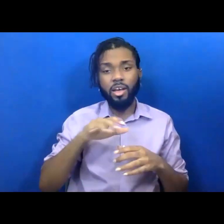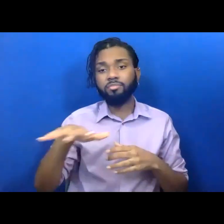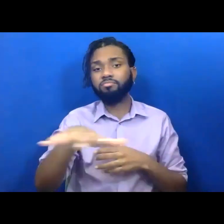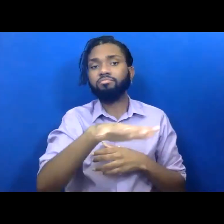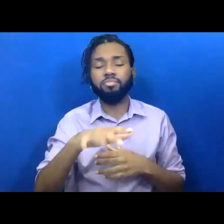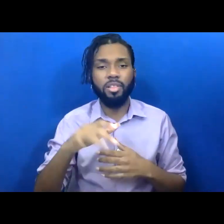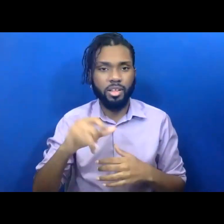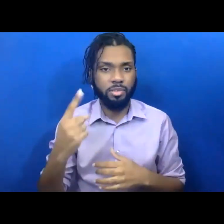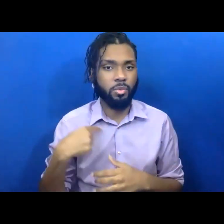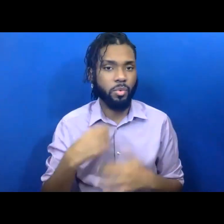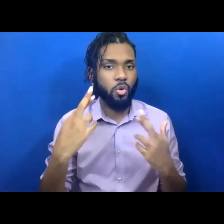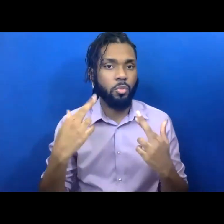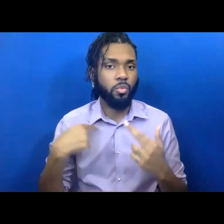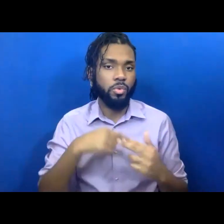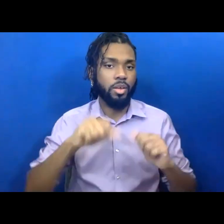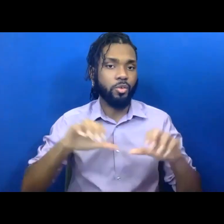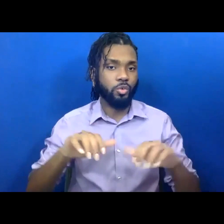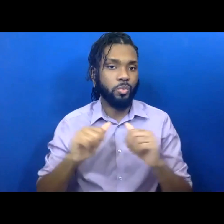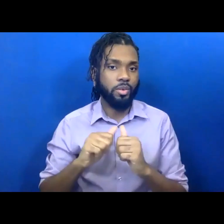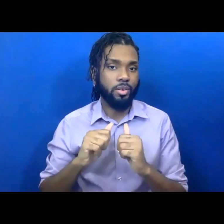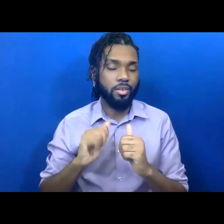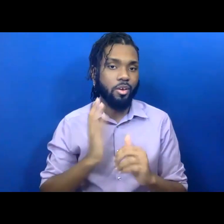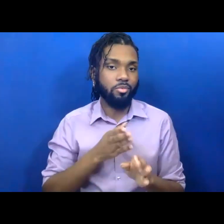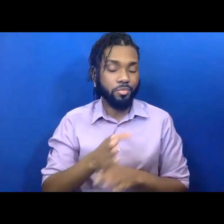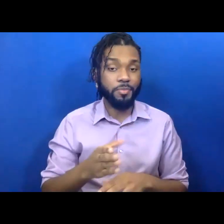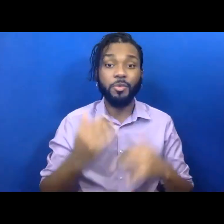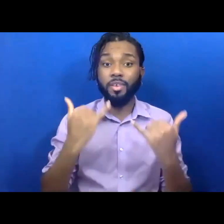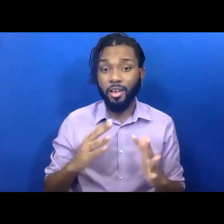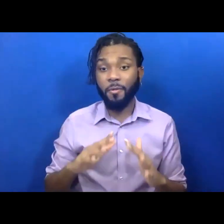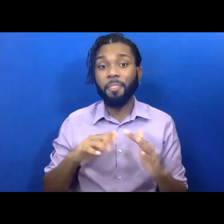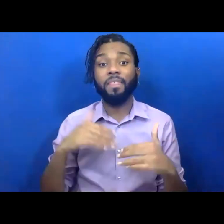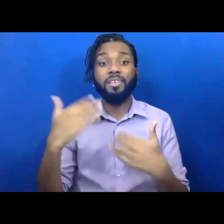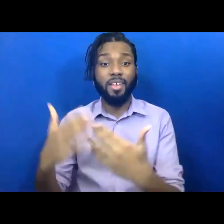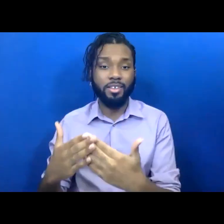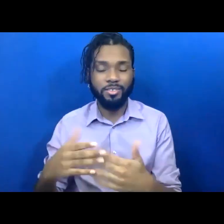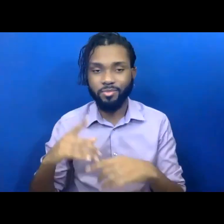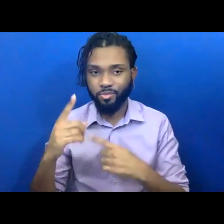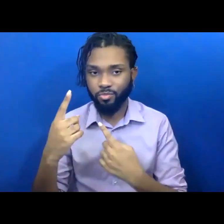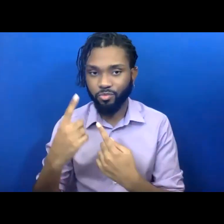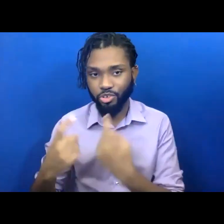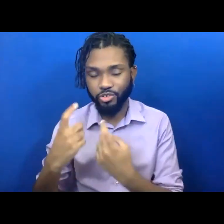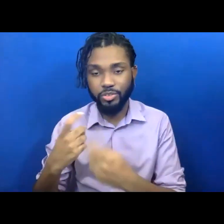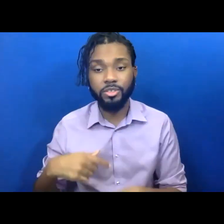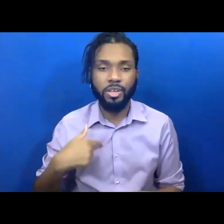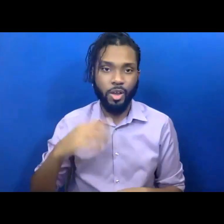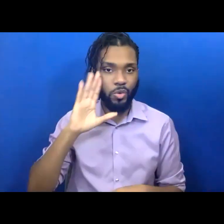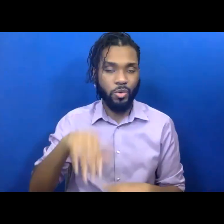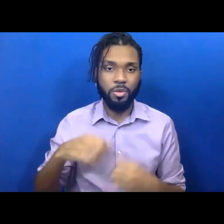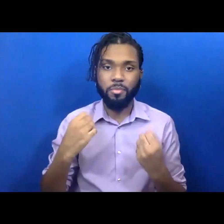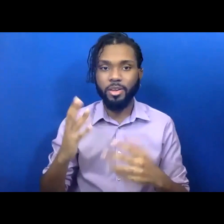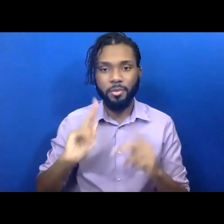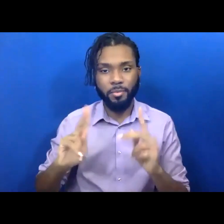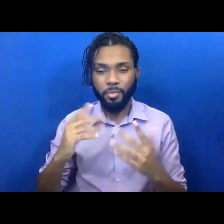discipline. So to do that, we will now turn to questions. So I will read the questions. I know a lot of people in here are logged in under